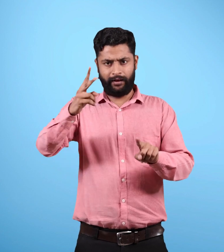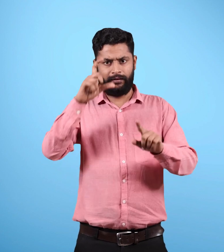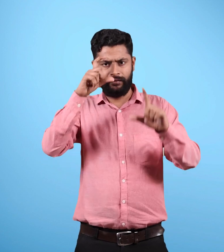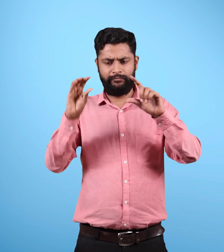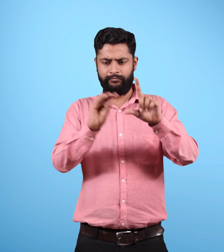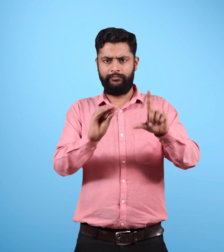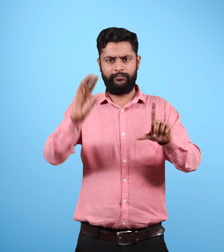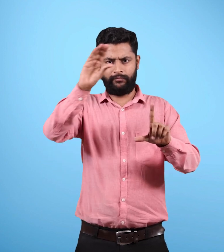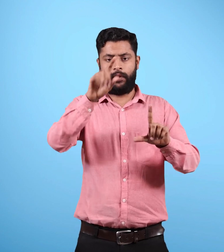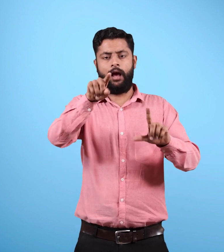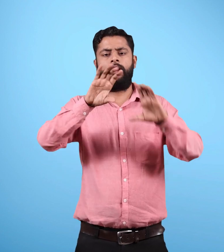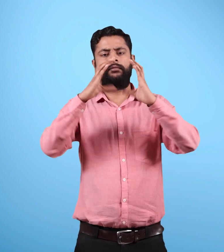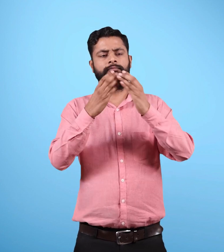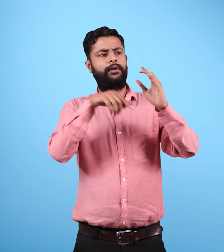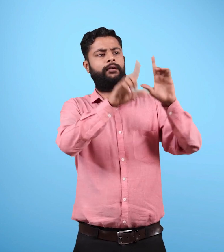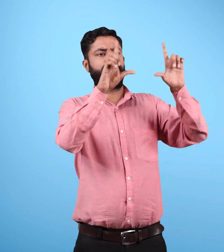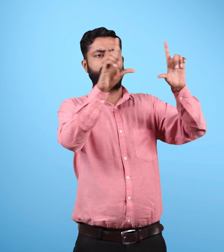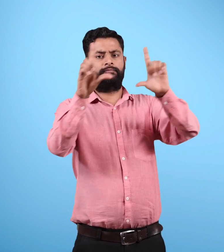to display in your classroom.